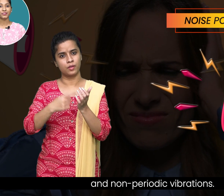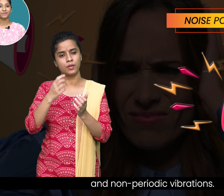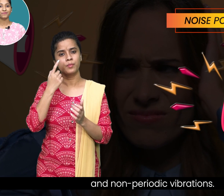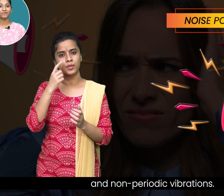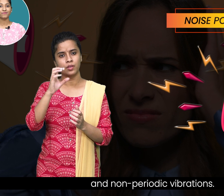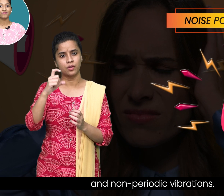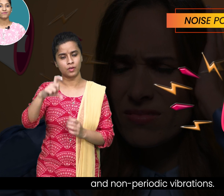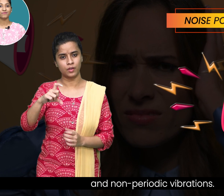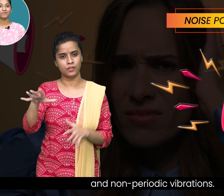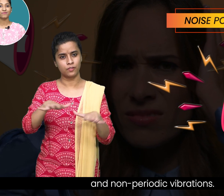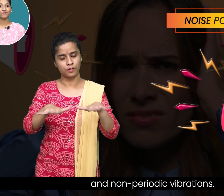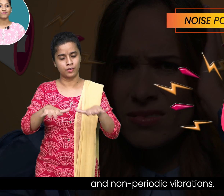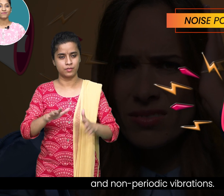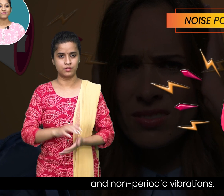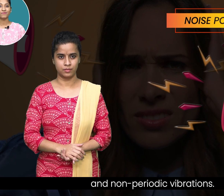vibrations.